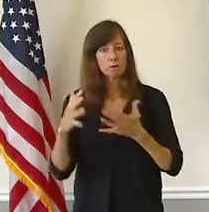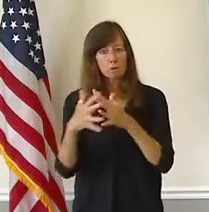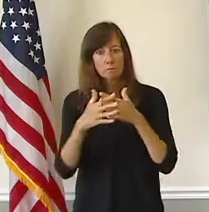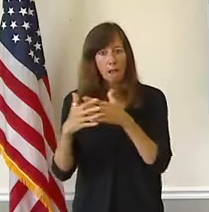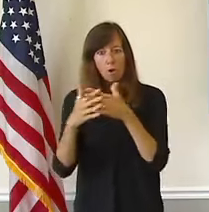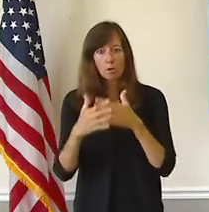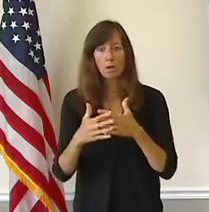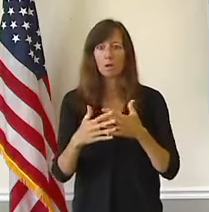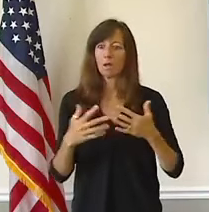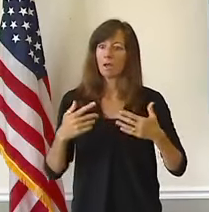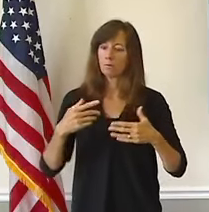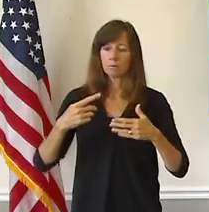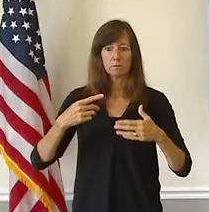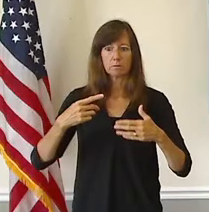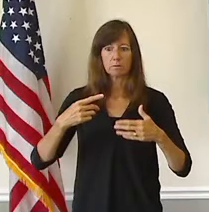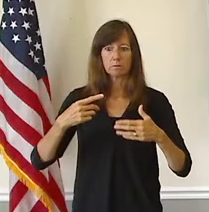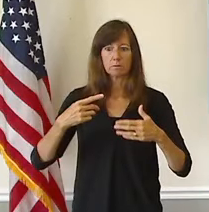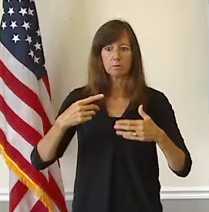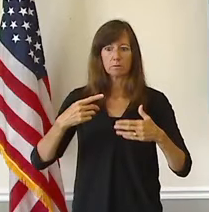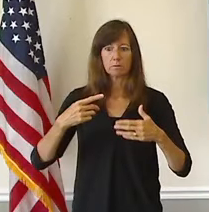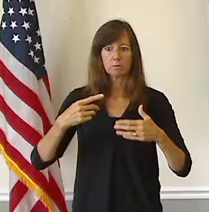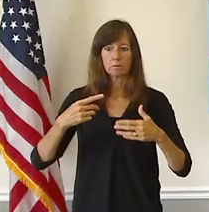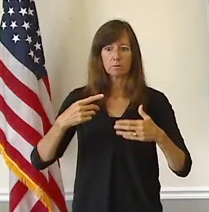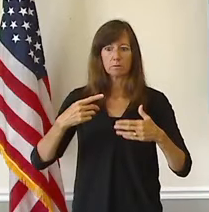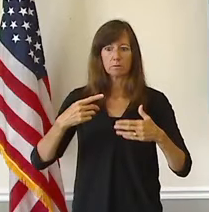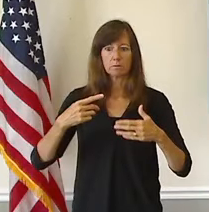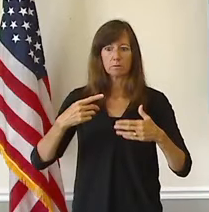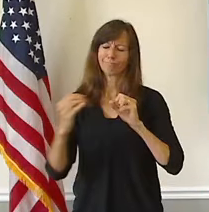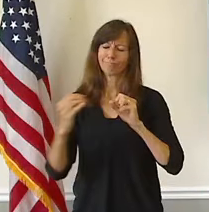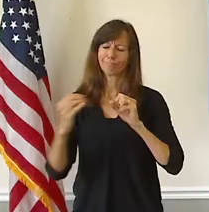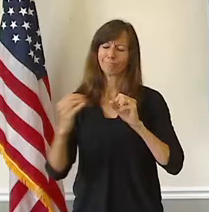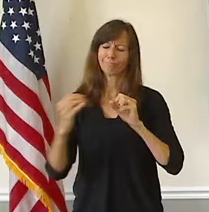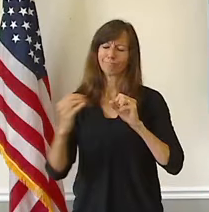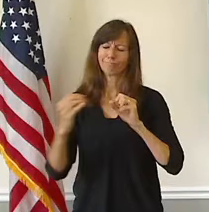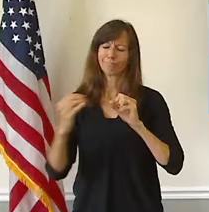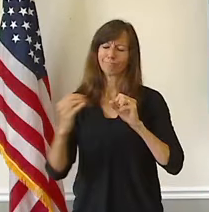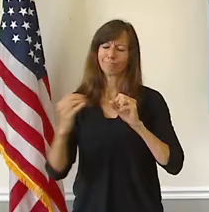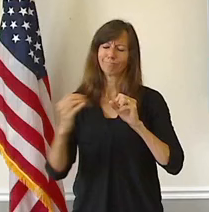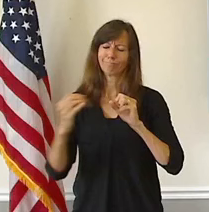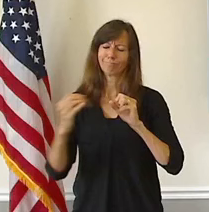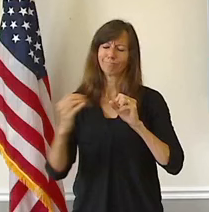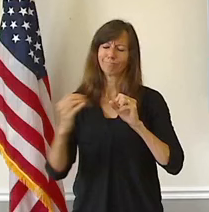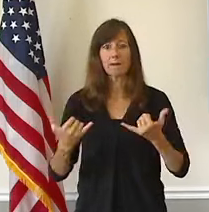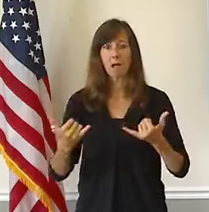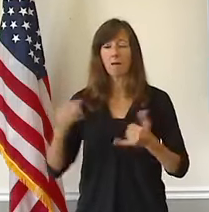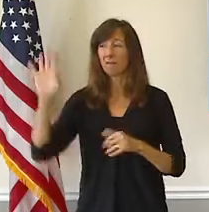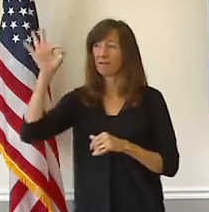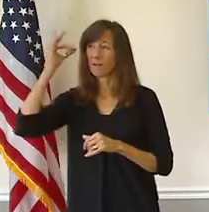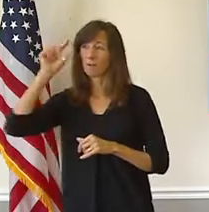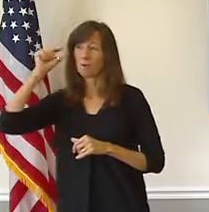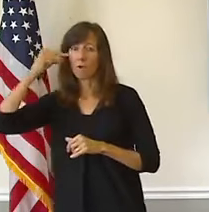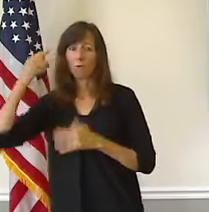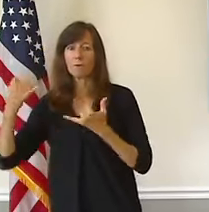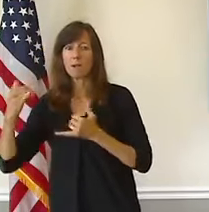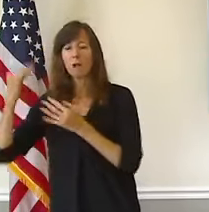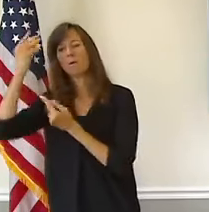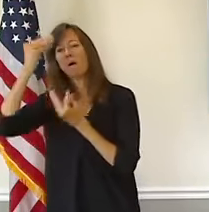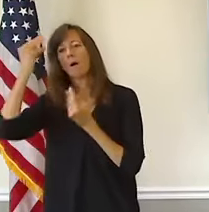a real crisis right now. The federal government is considering supporting lots of things,